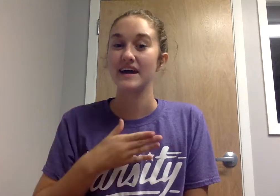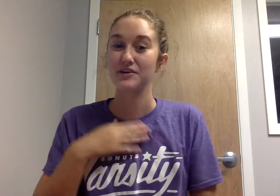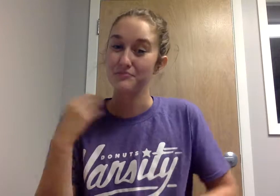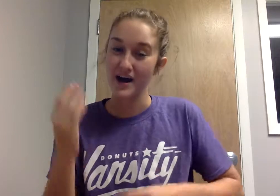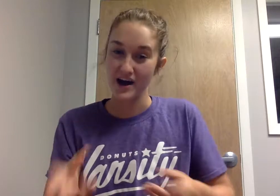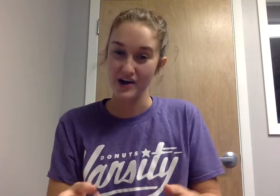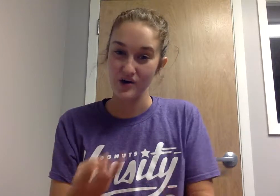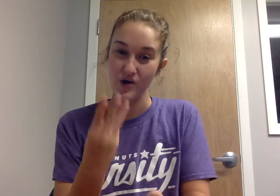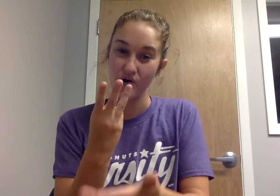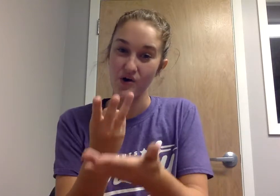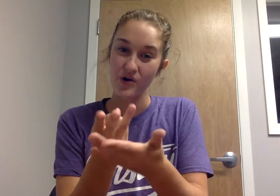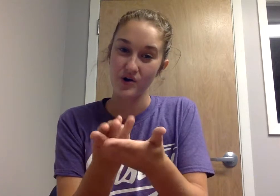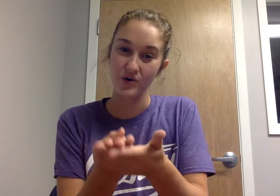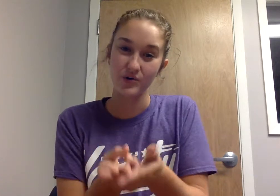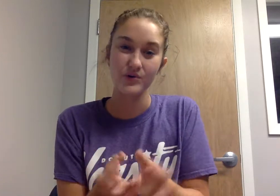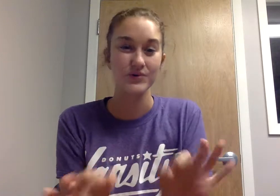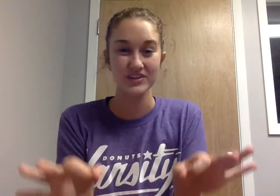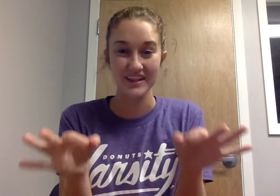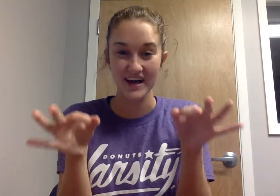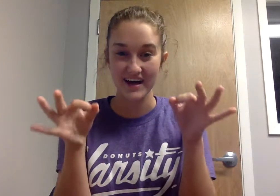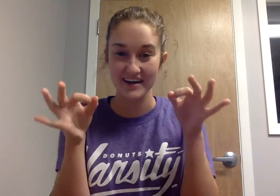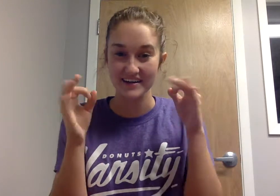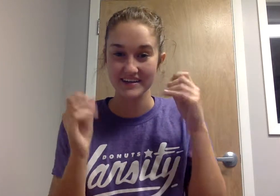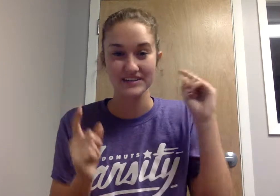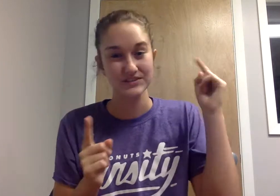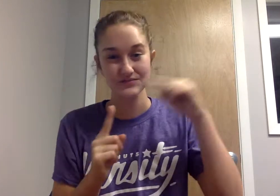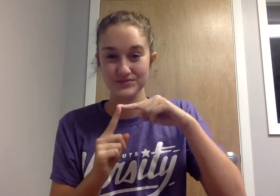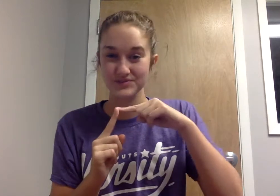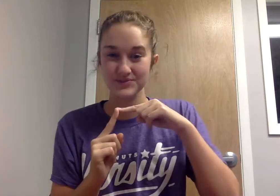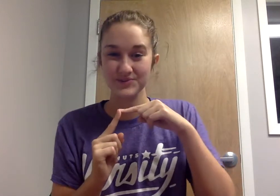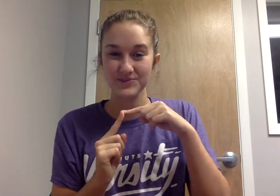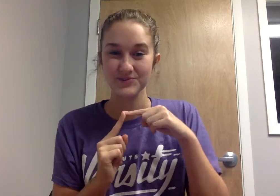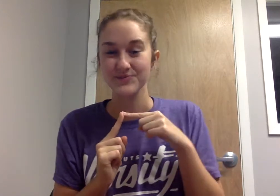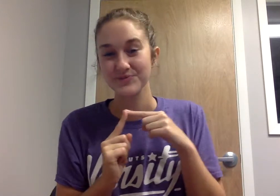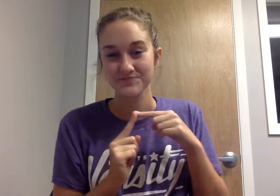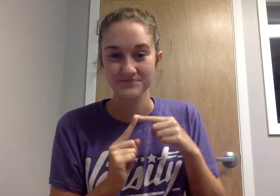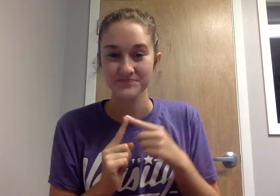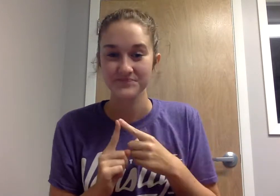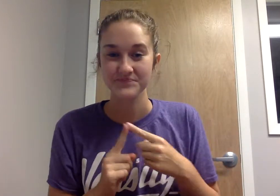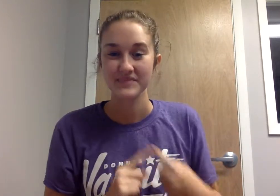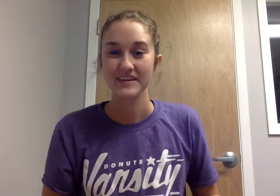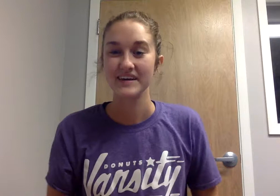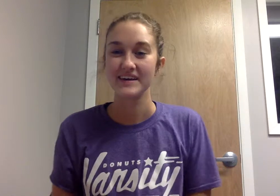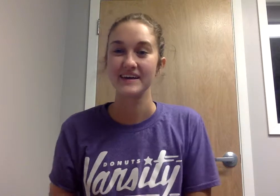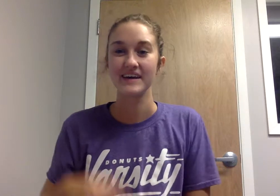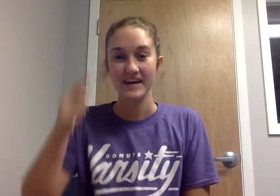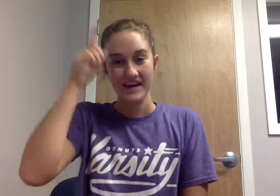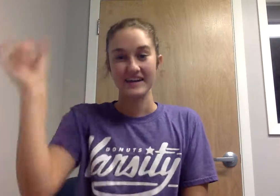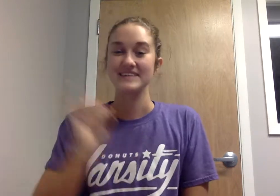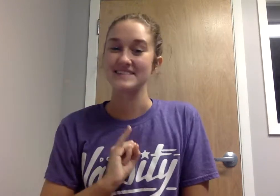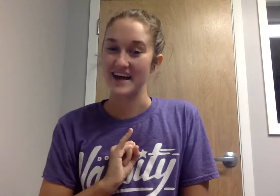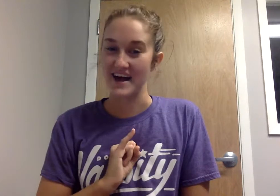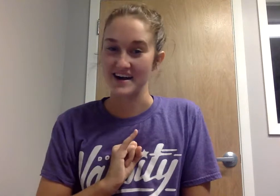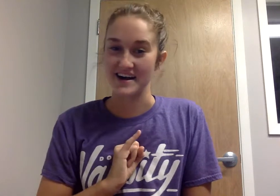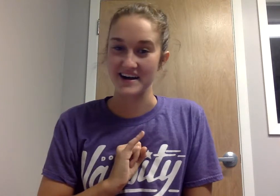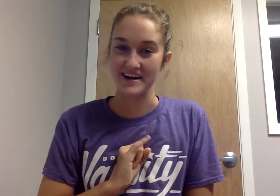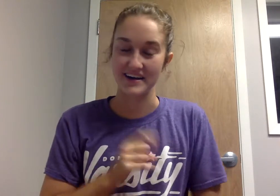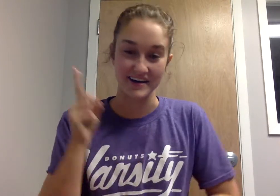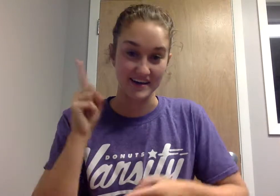take my whole life too. Cause I